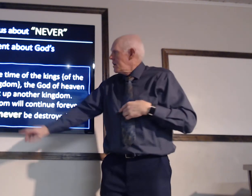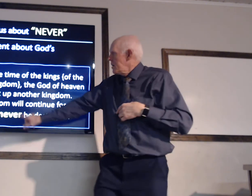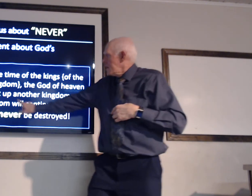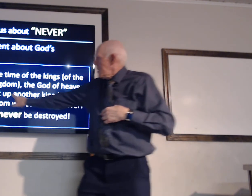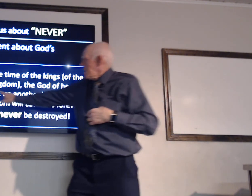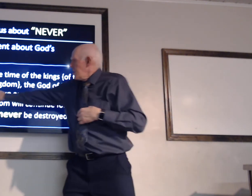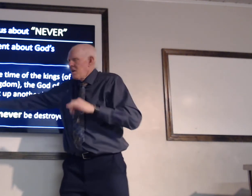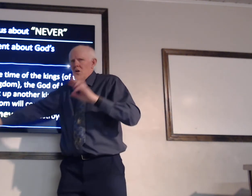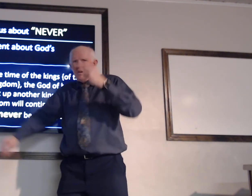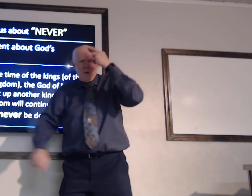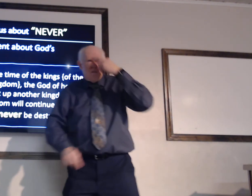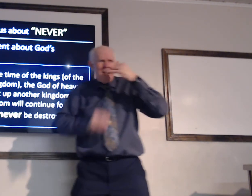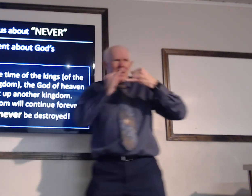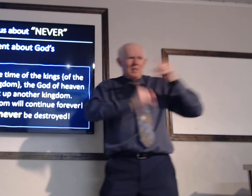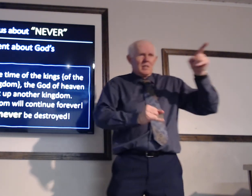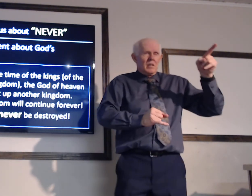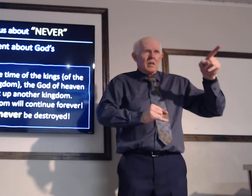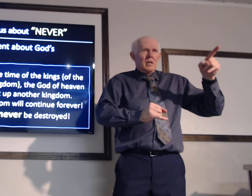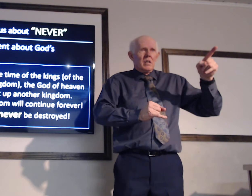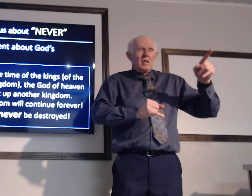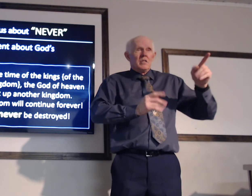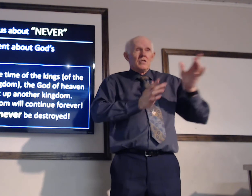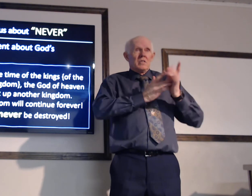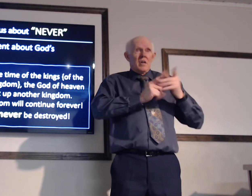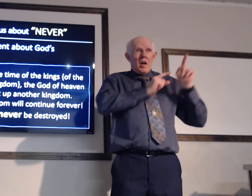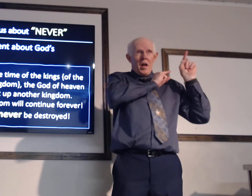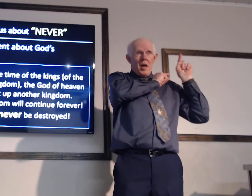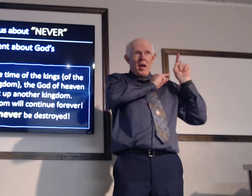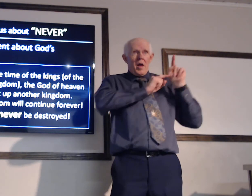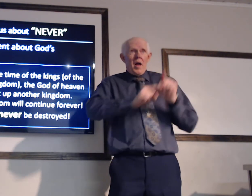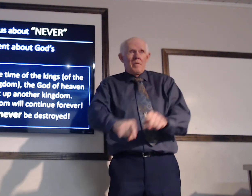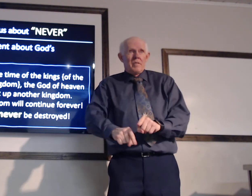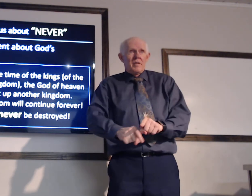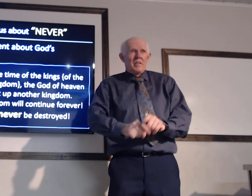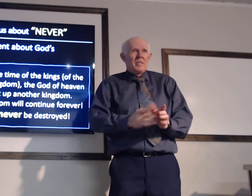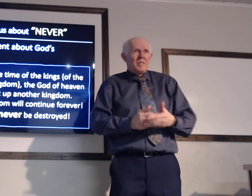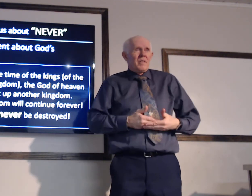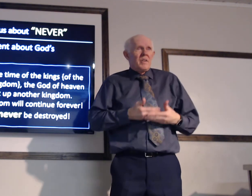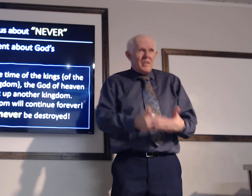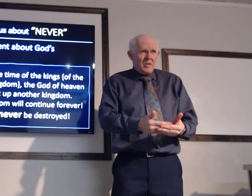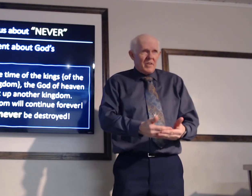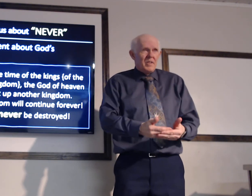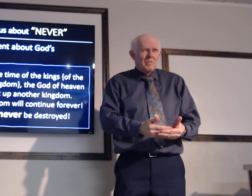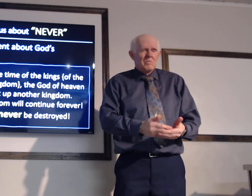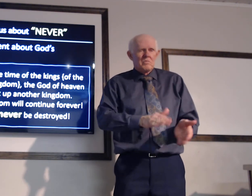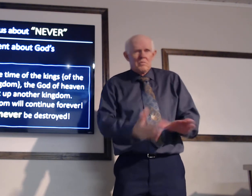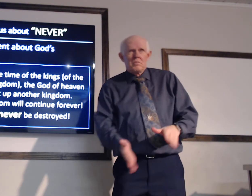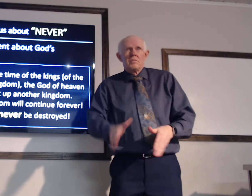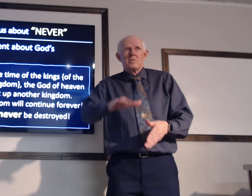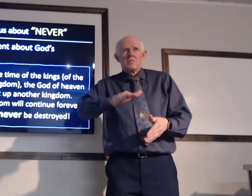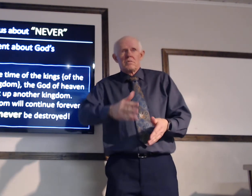And in the fourth kingdom, Jesus came. And he was born and he